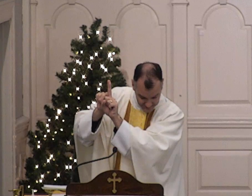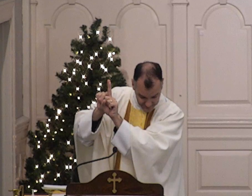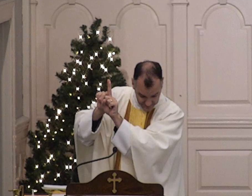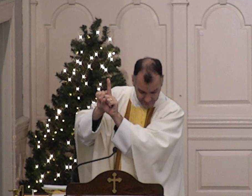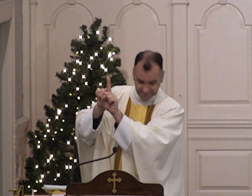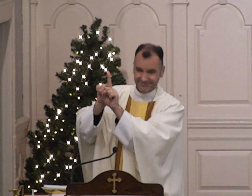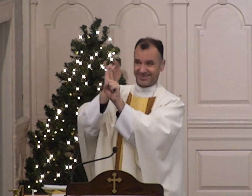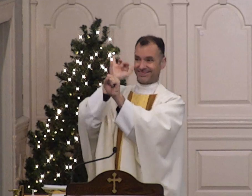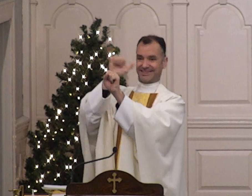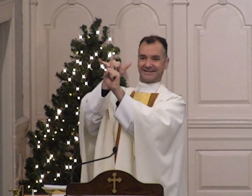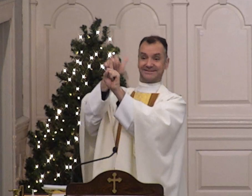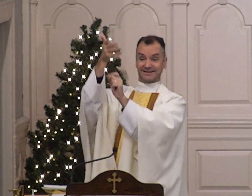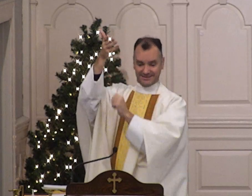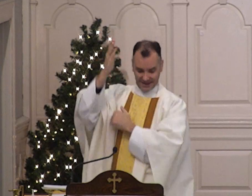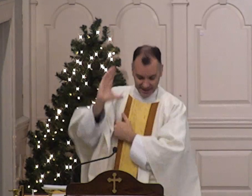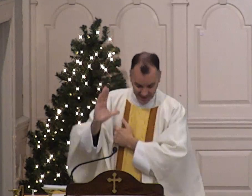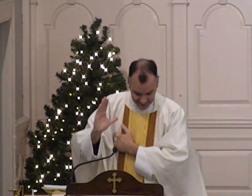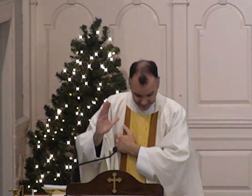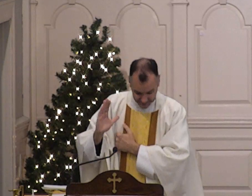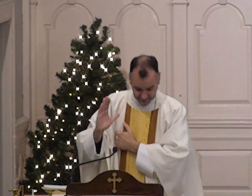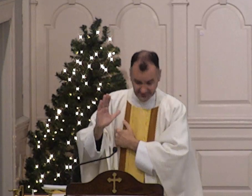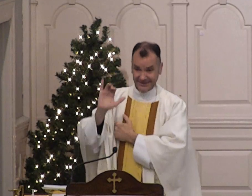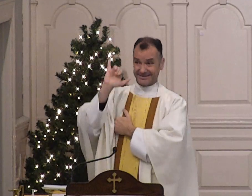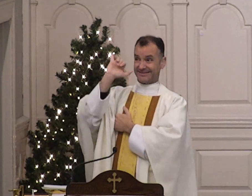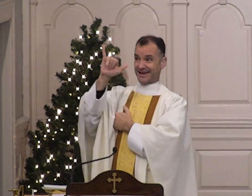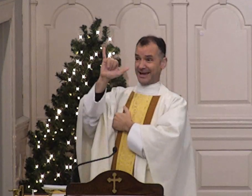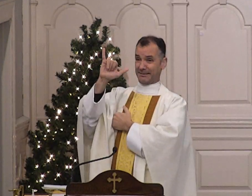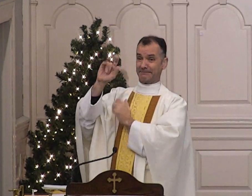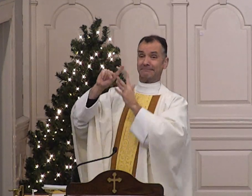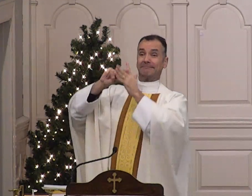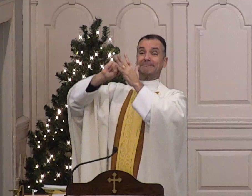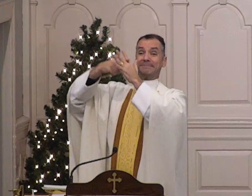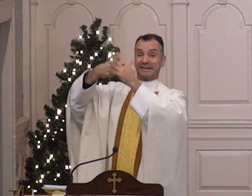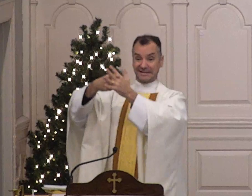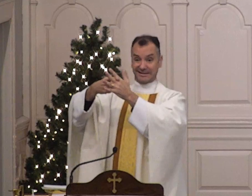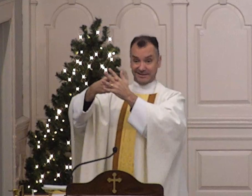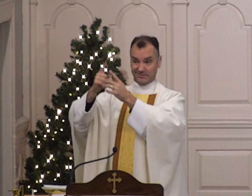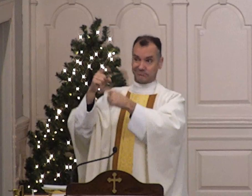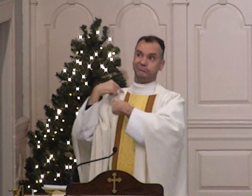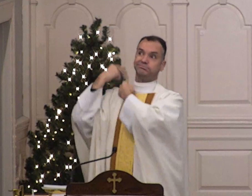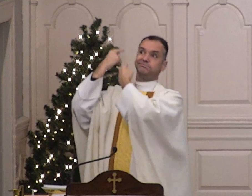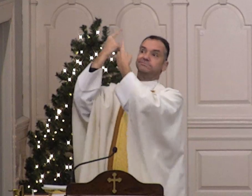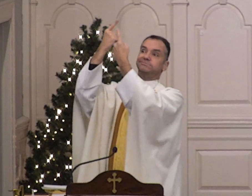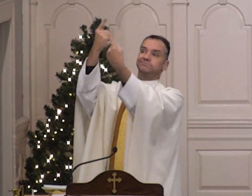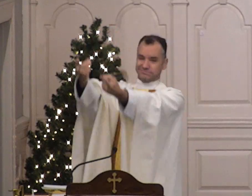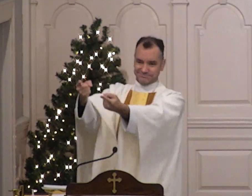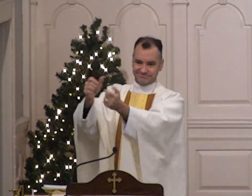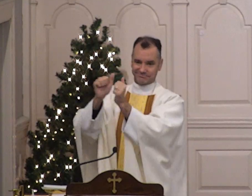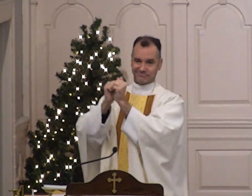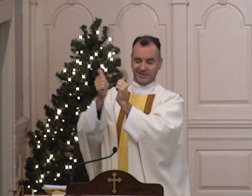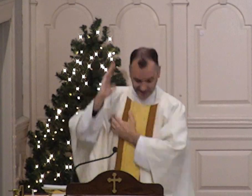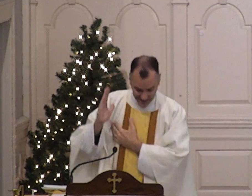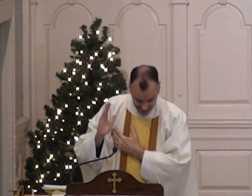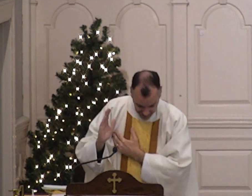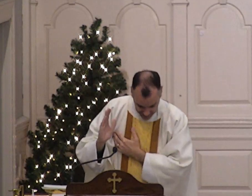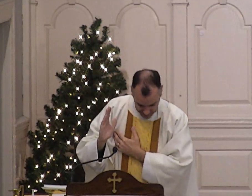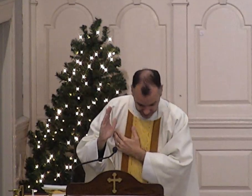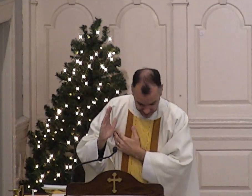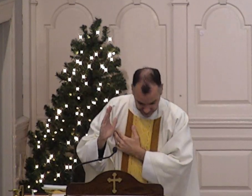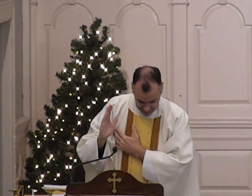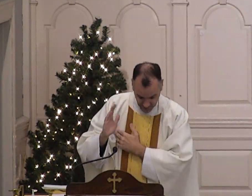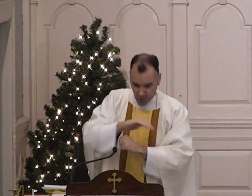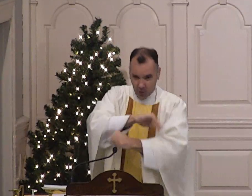And the Word was God. He was in the beginning with God, and